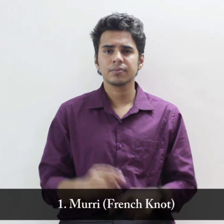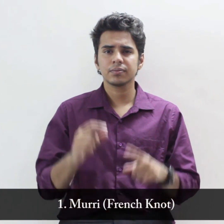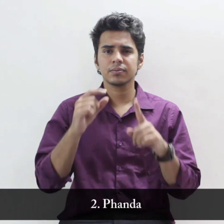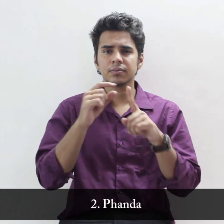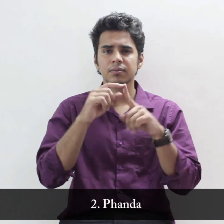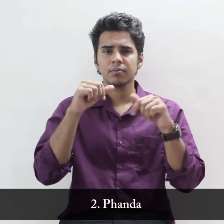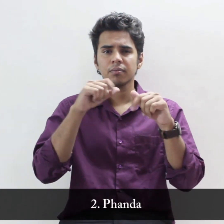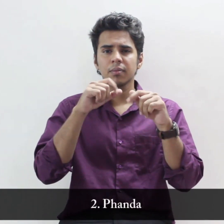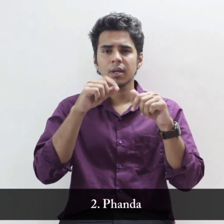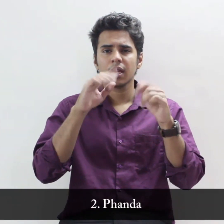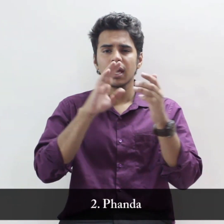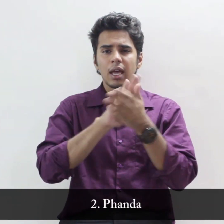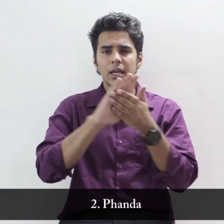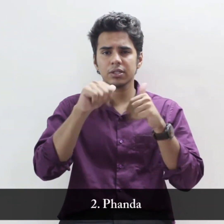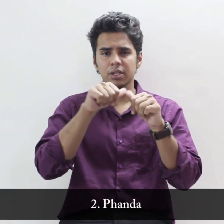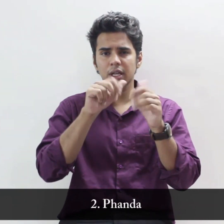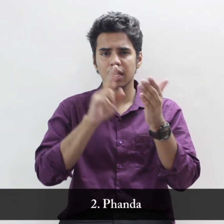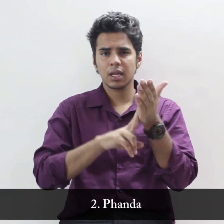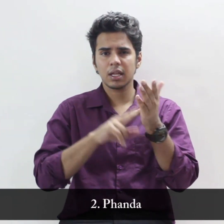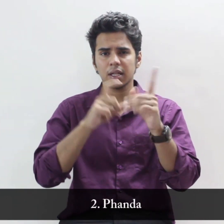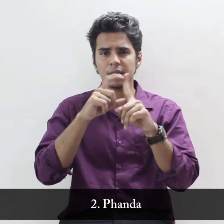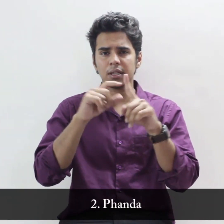Number 2. Fanda.